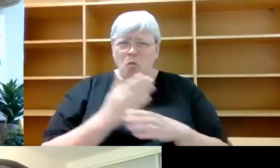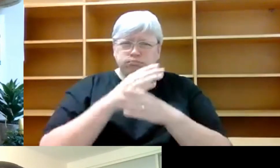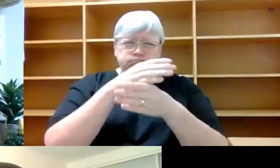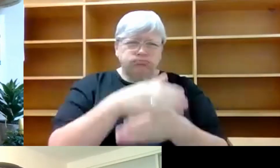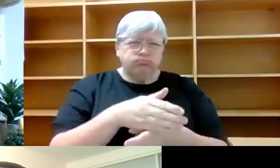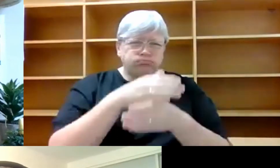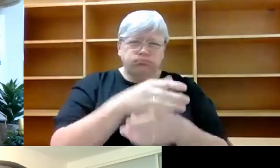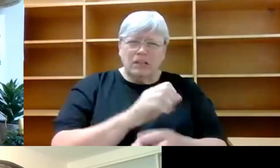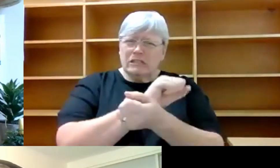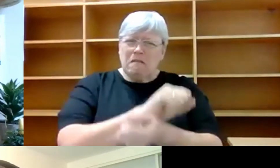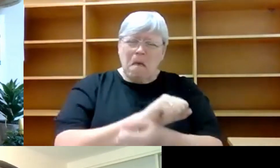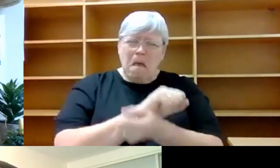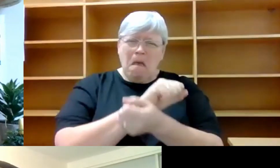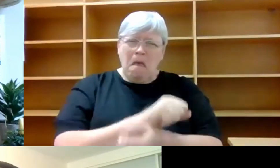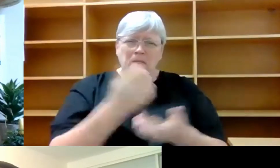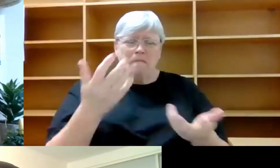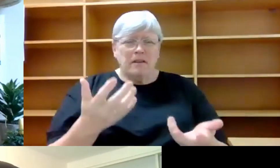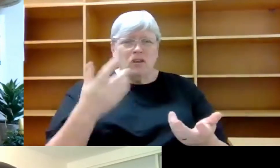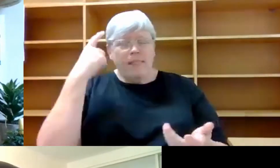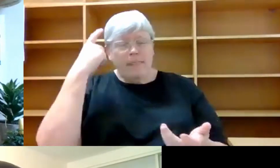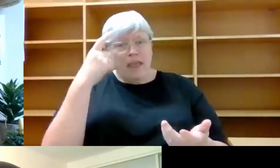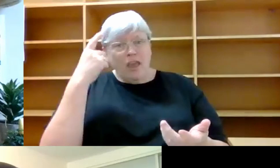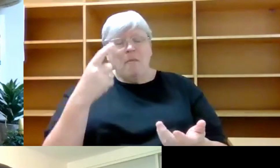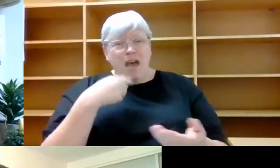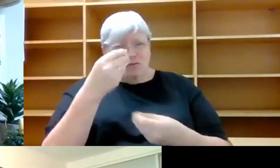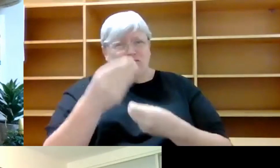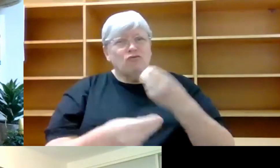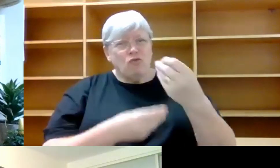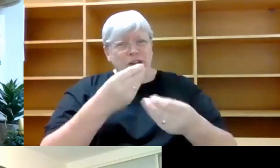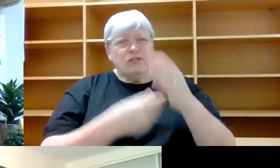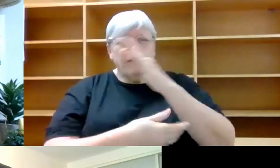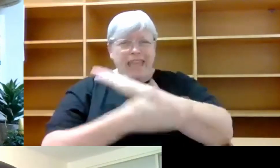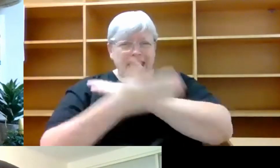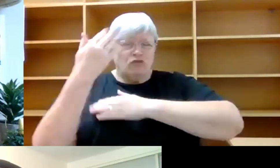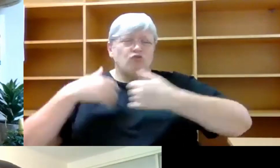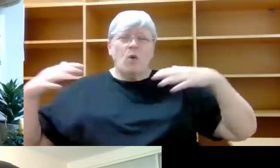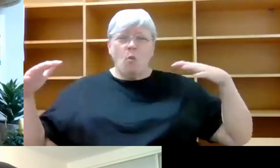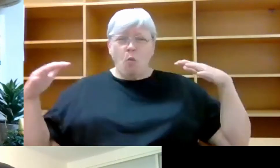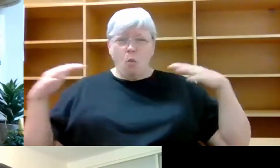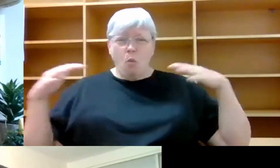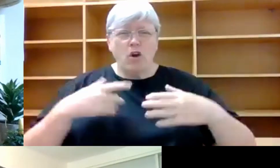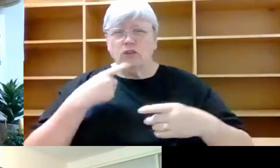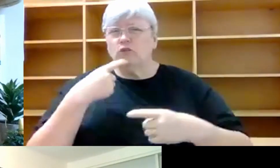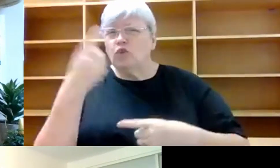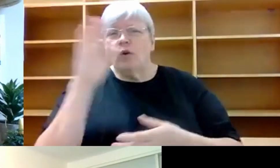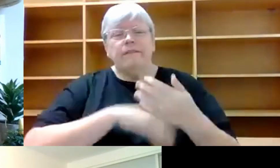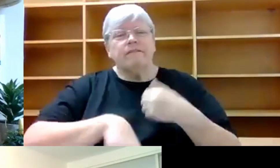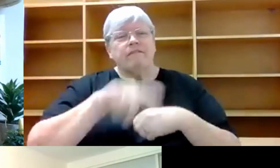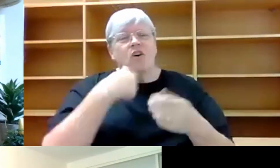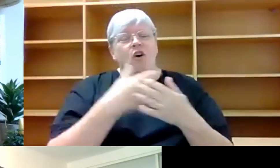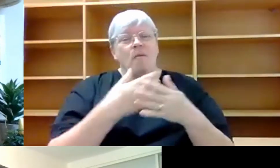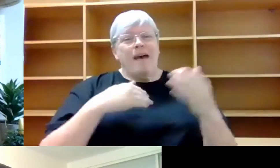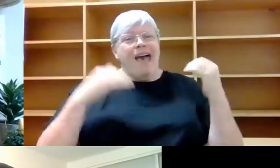I'm thinking, when you think about great stories of history, the great wars and so on, they're always told from an adult perspective, aren't